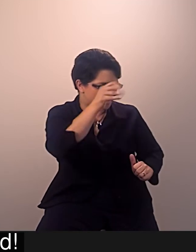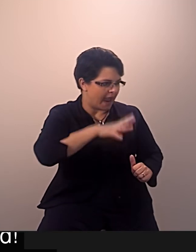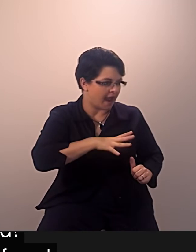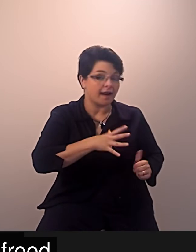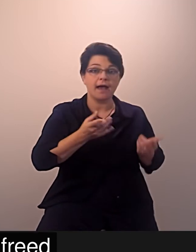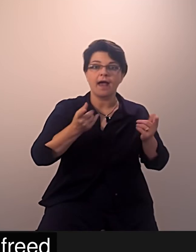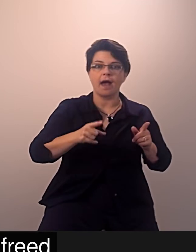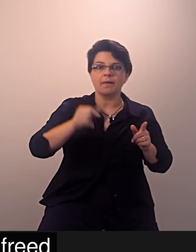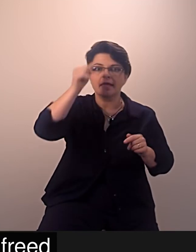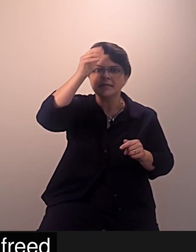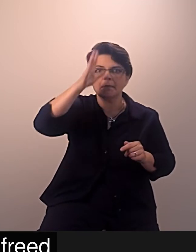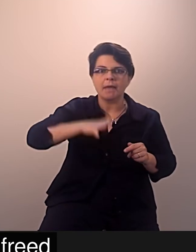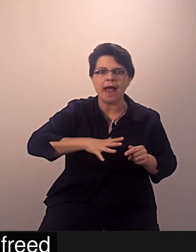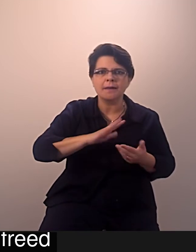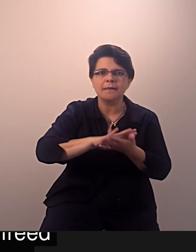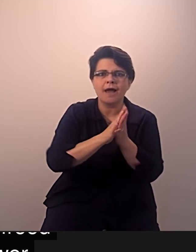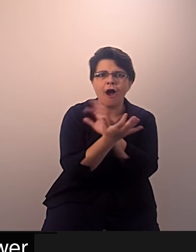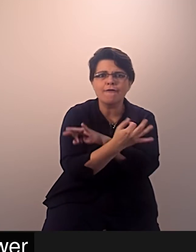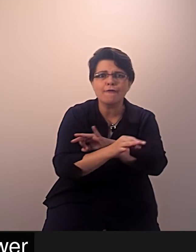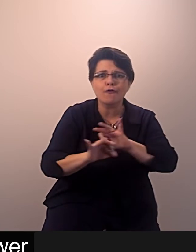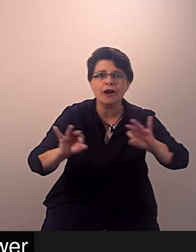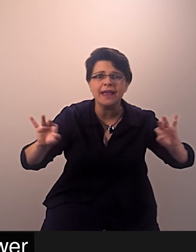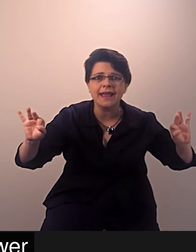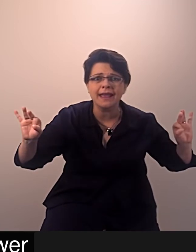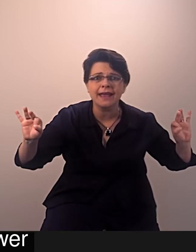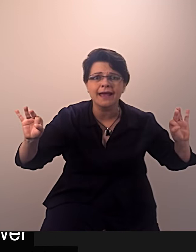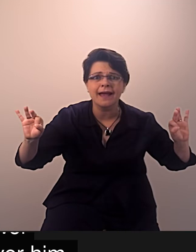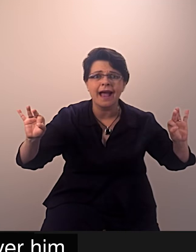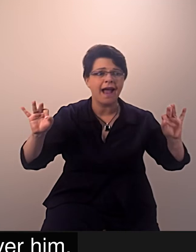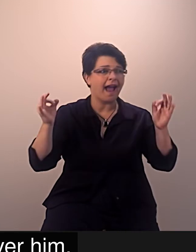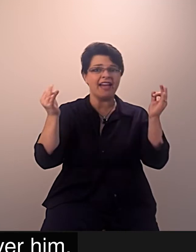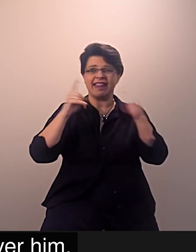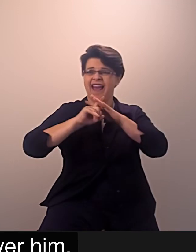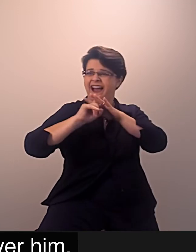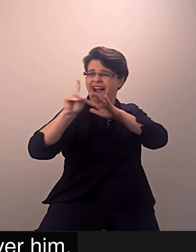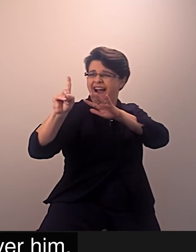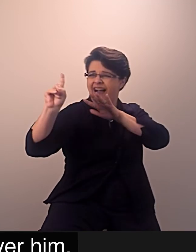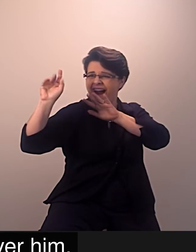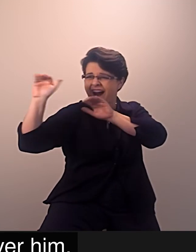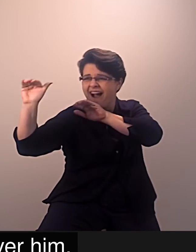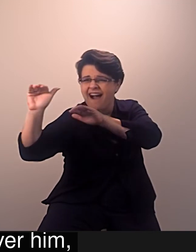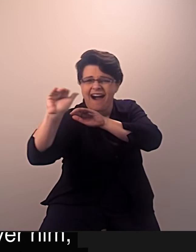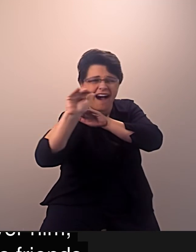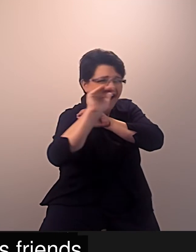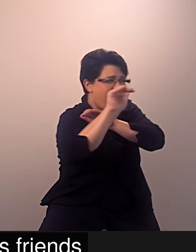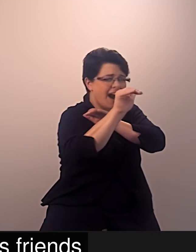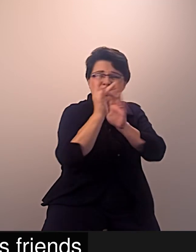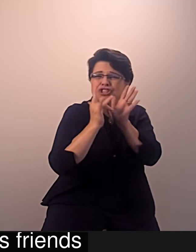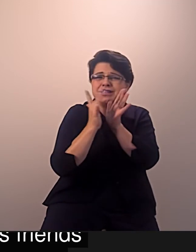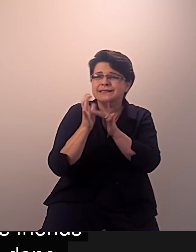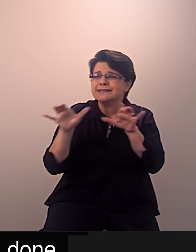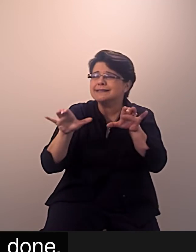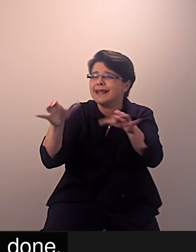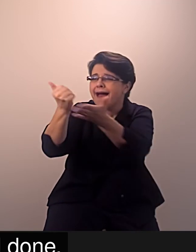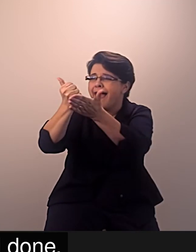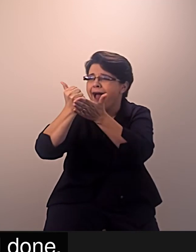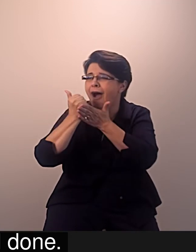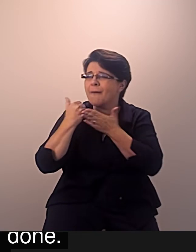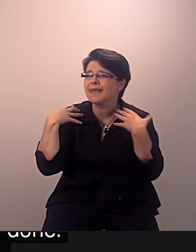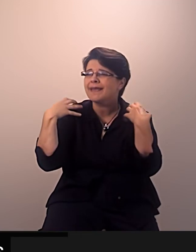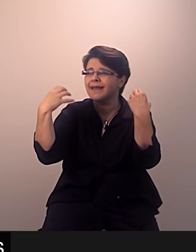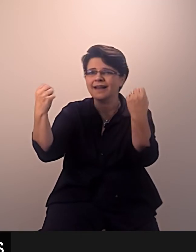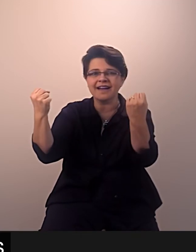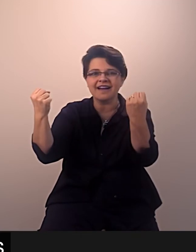freed from the power the spirits had over him and went to tell his friends what Jesus had done. Jesus has much